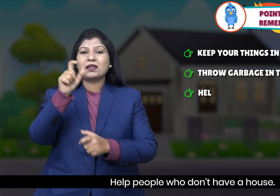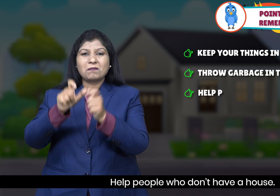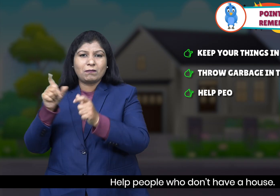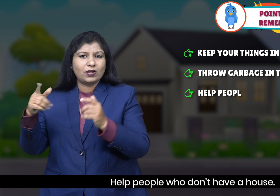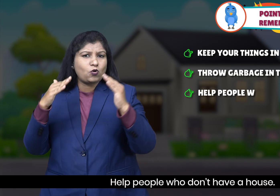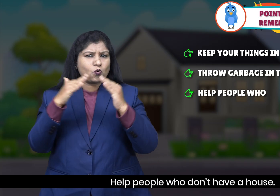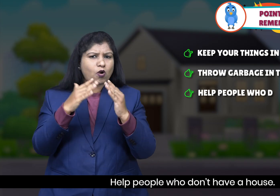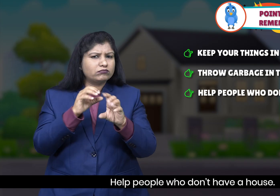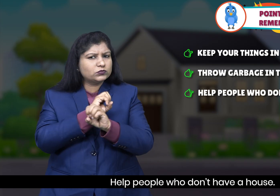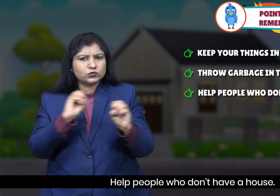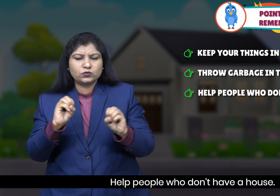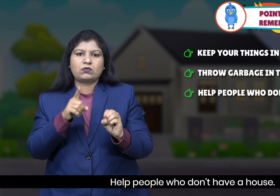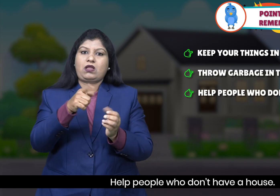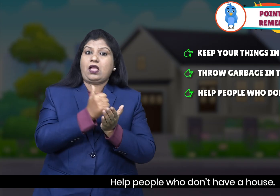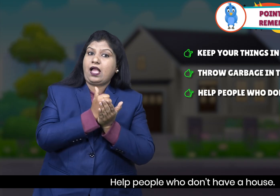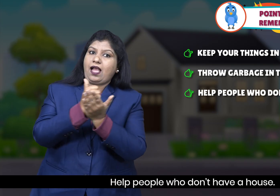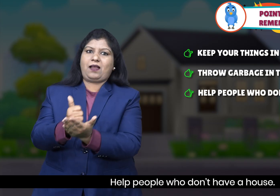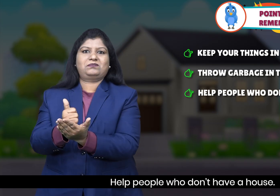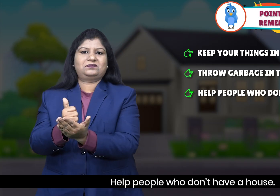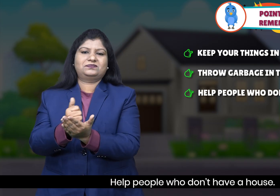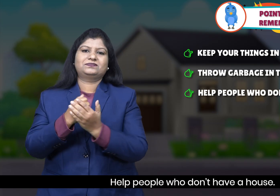Help people who don't have a house.